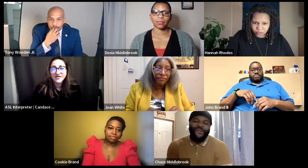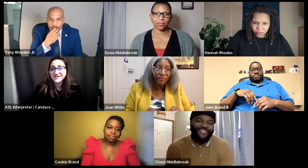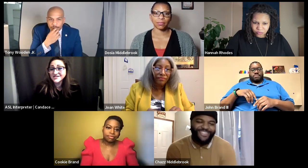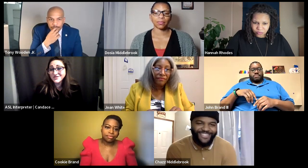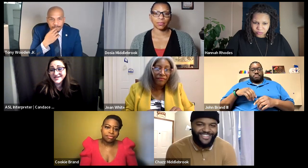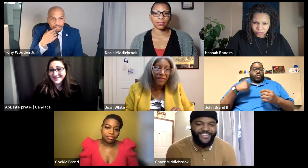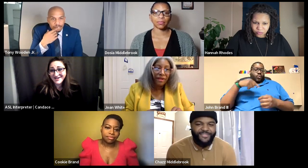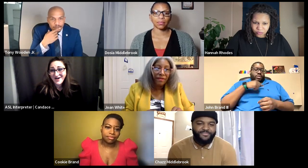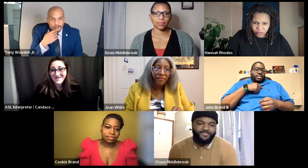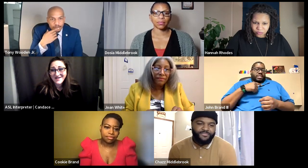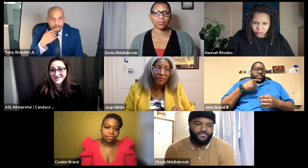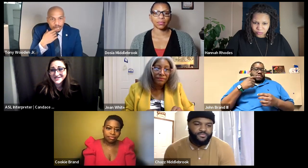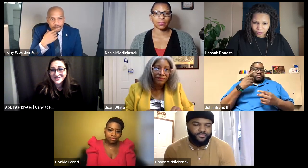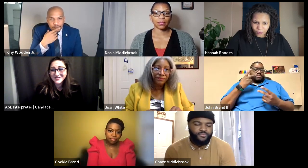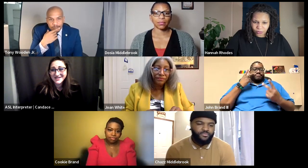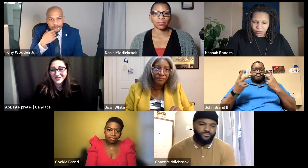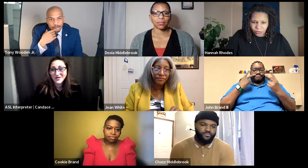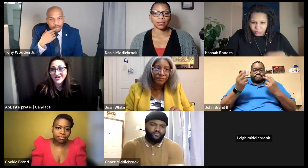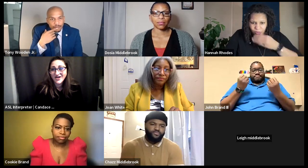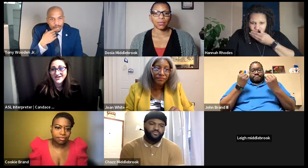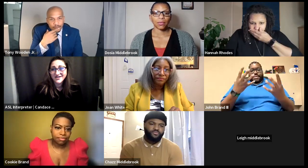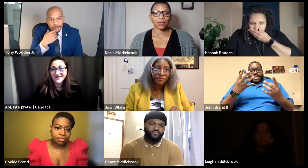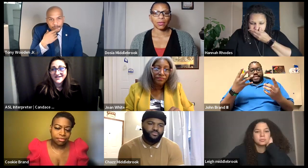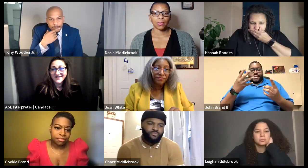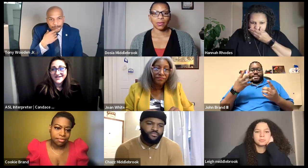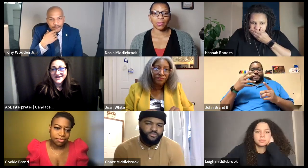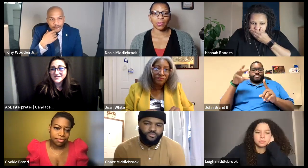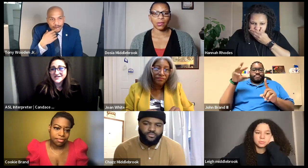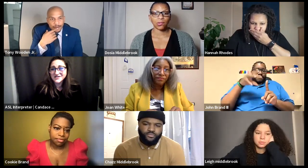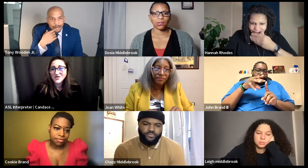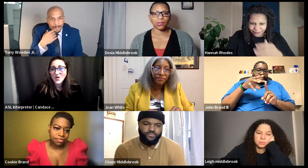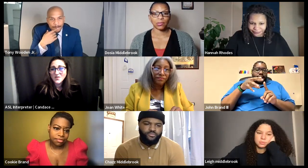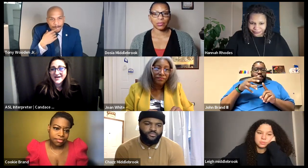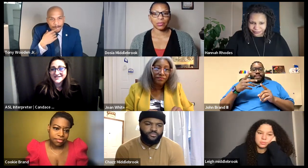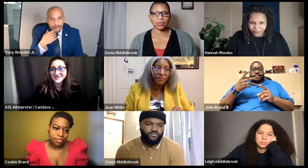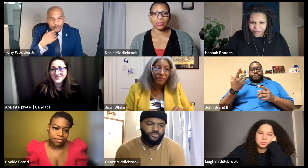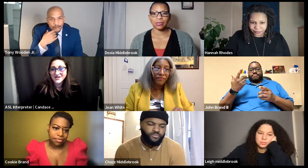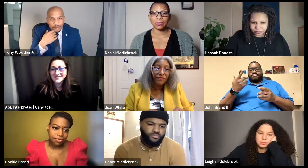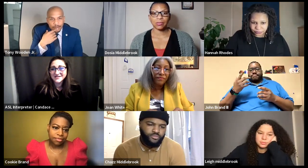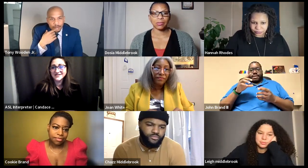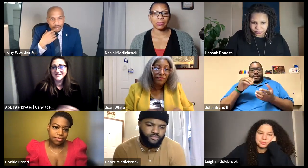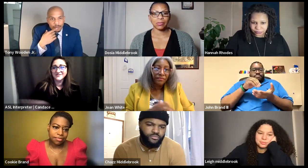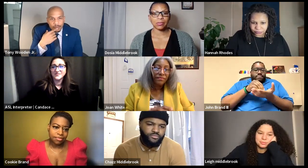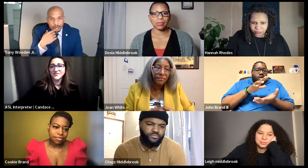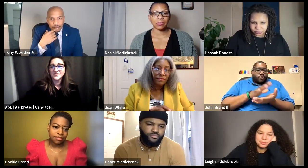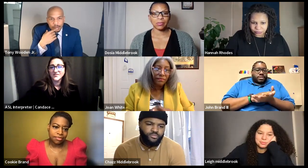And this is unique. Our family is unique. You see so many different,